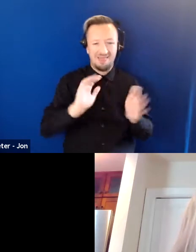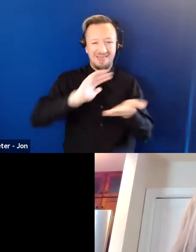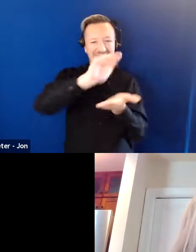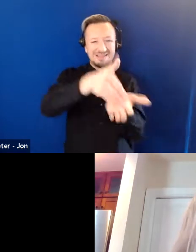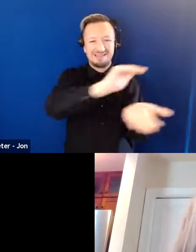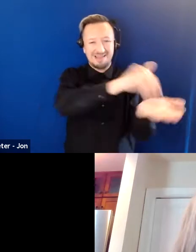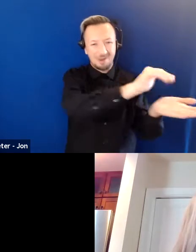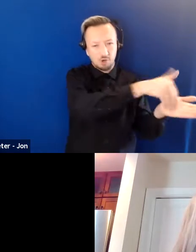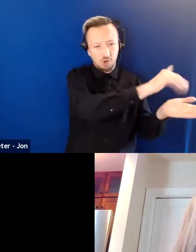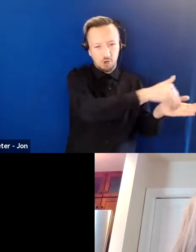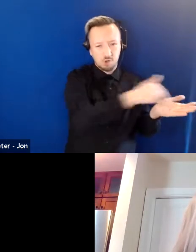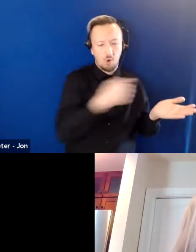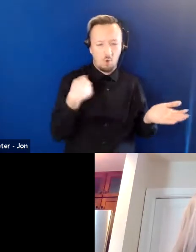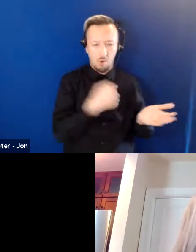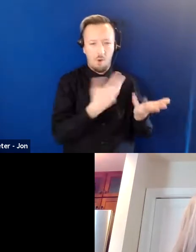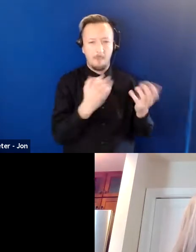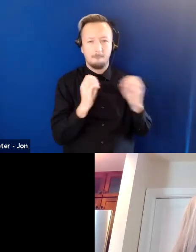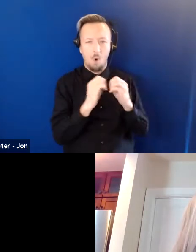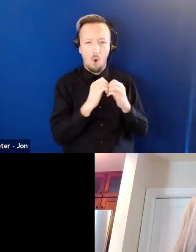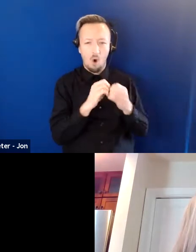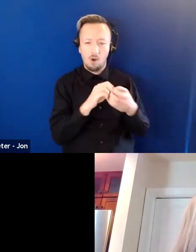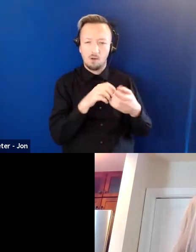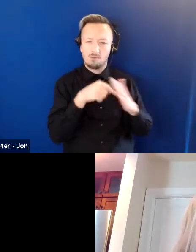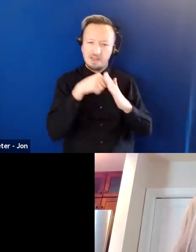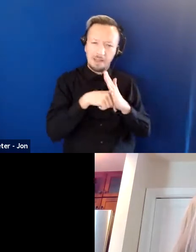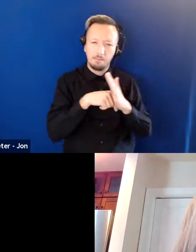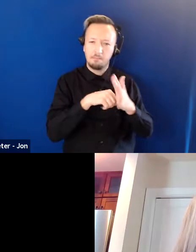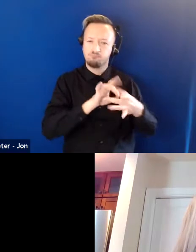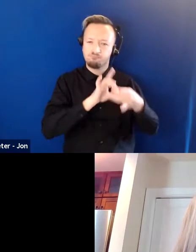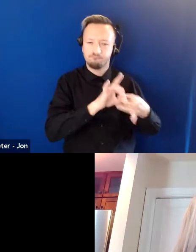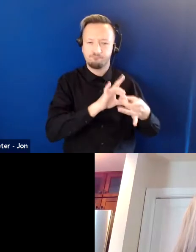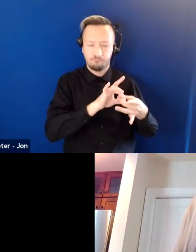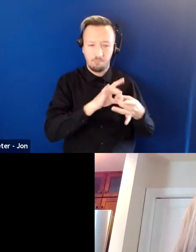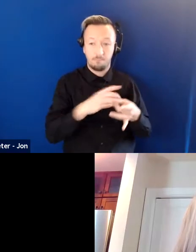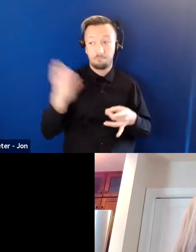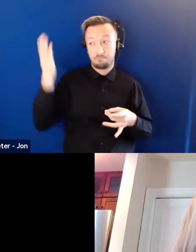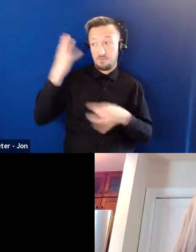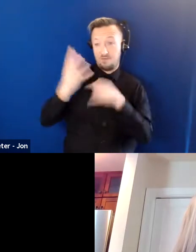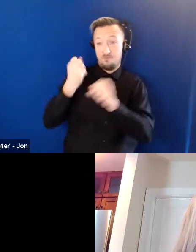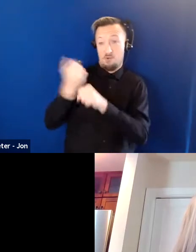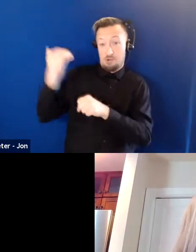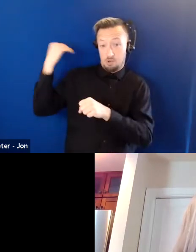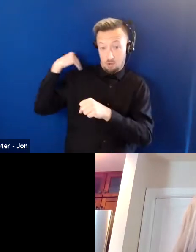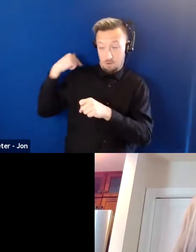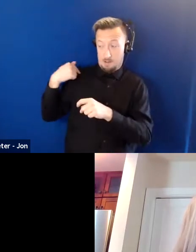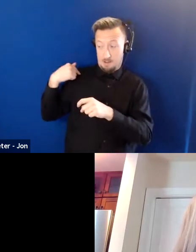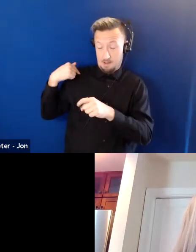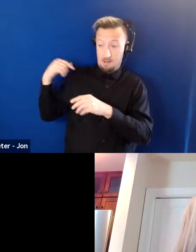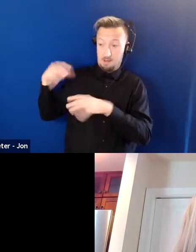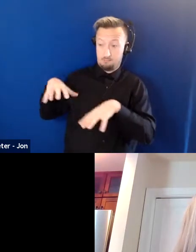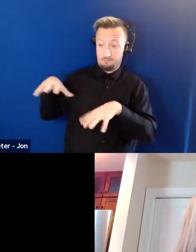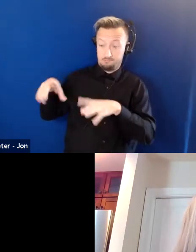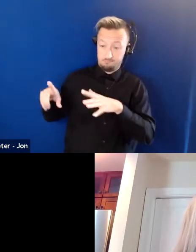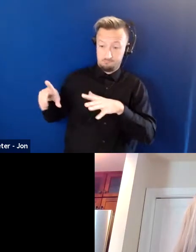centers, 4 years ago when I came on board, we had a little bit of discord within our state in our centers. And